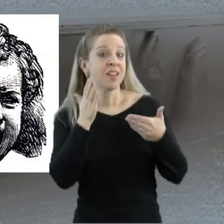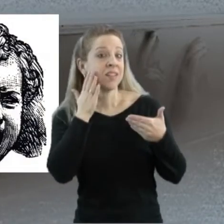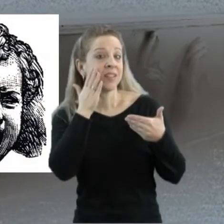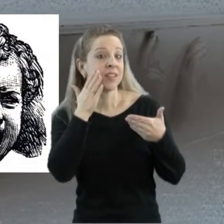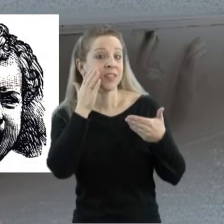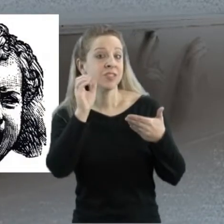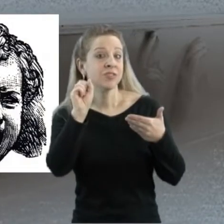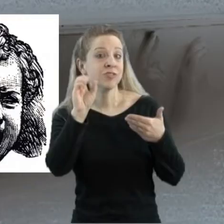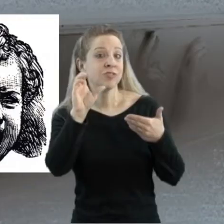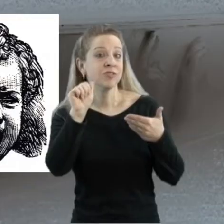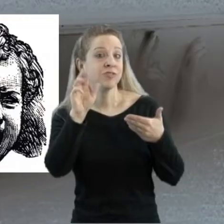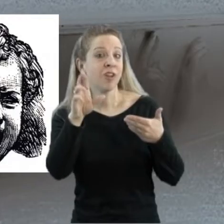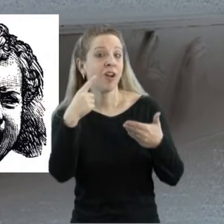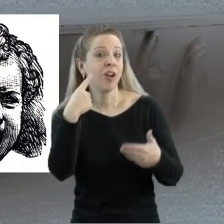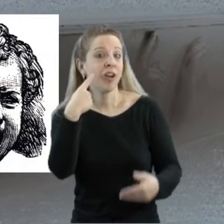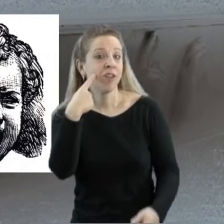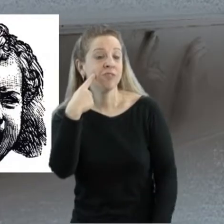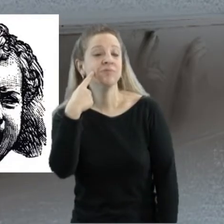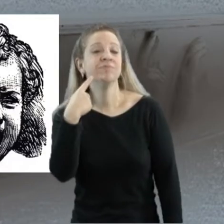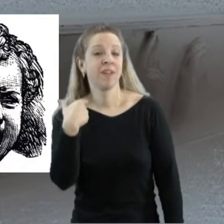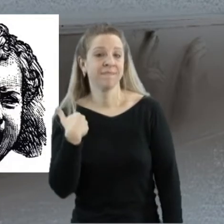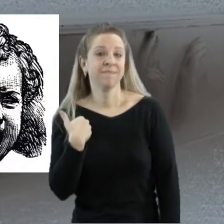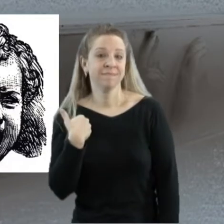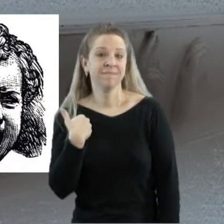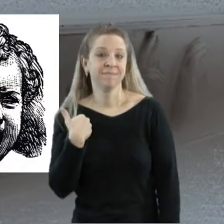From that, Clerc had a scar.